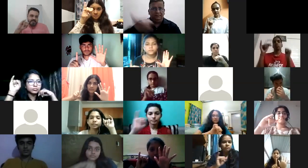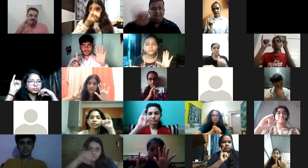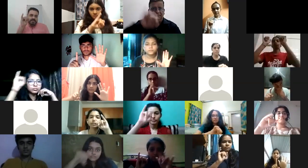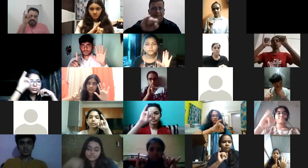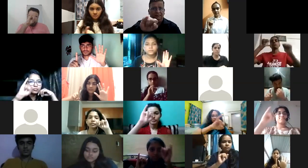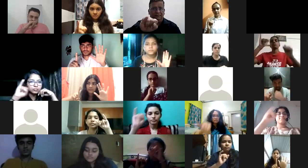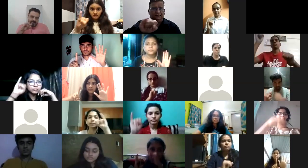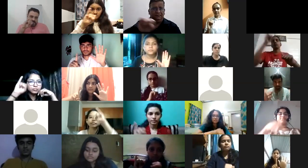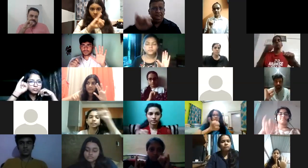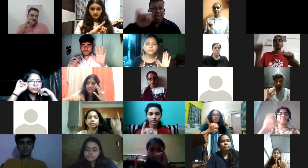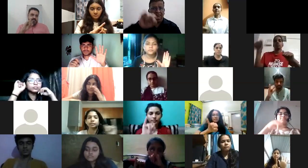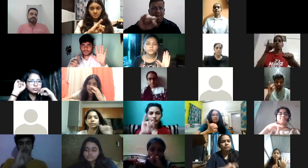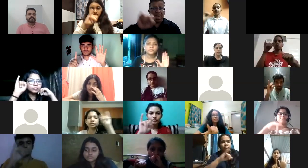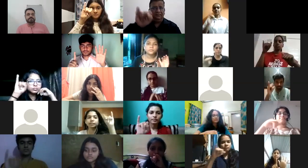this. 6